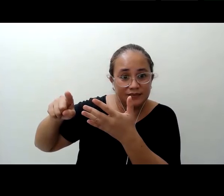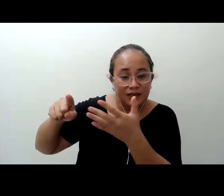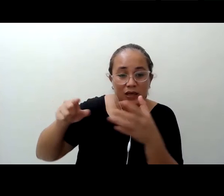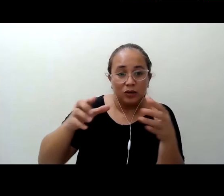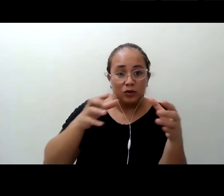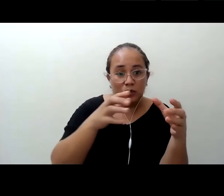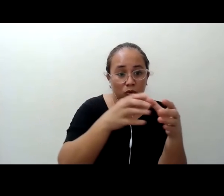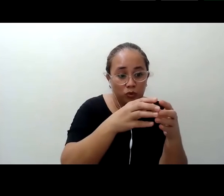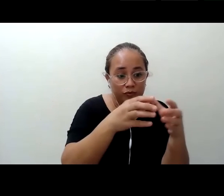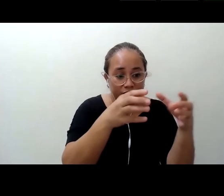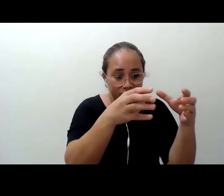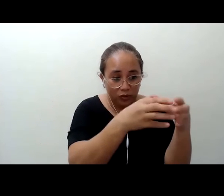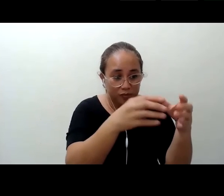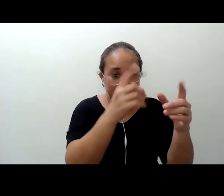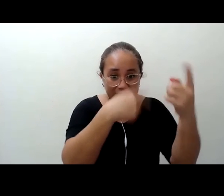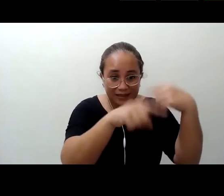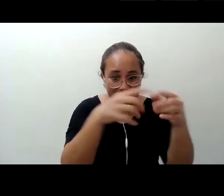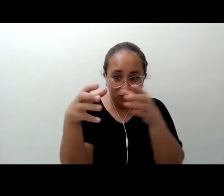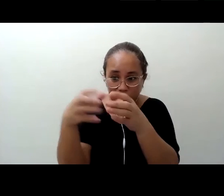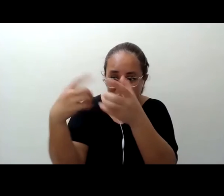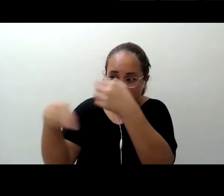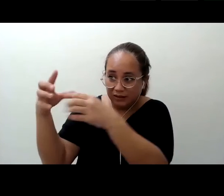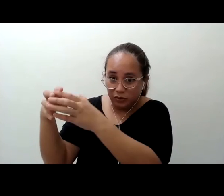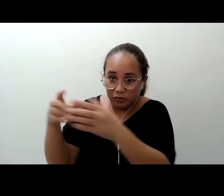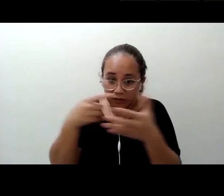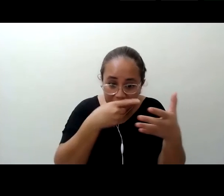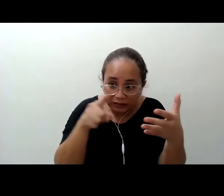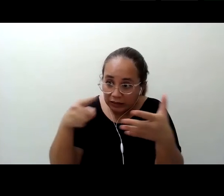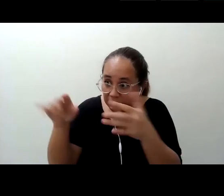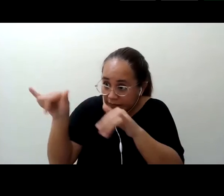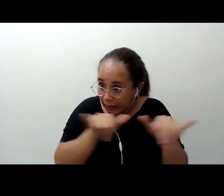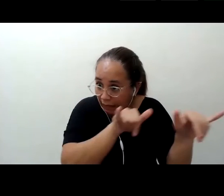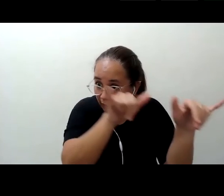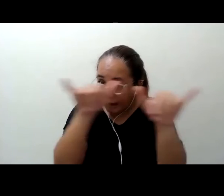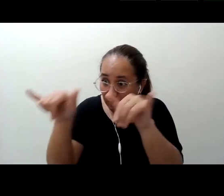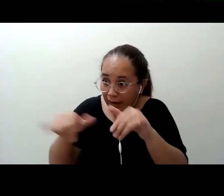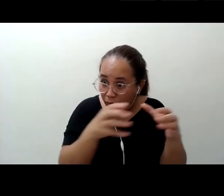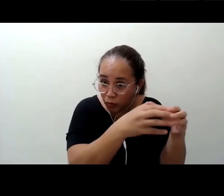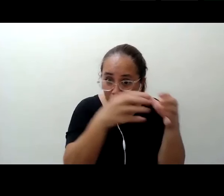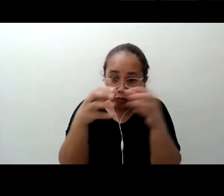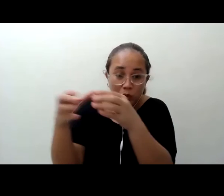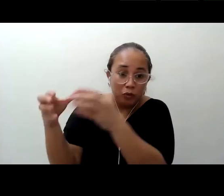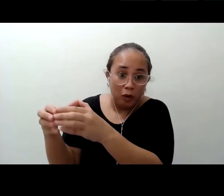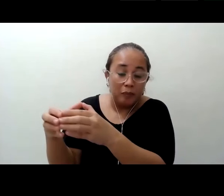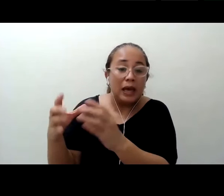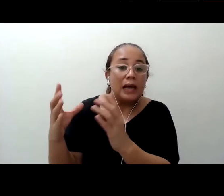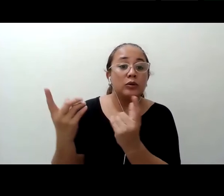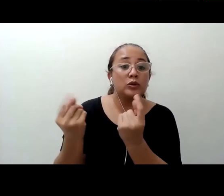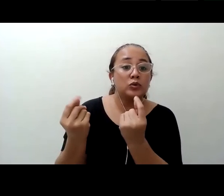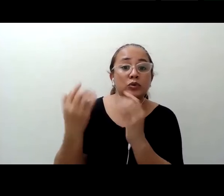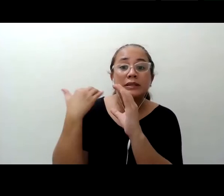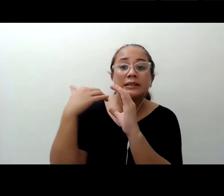groupings of signs. So then we can decide everybody has the same grouping, and then we can send to